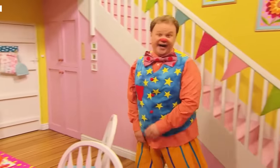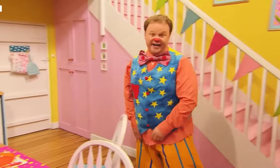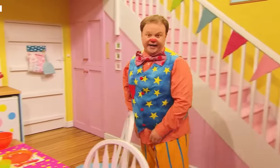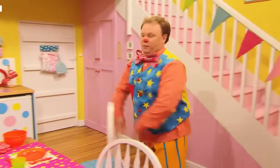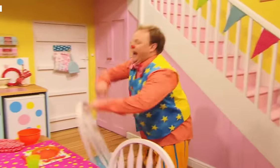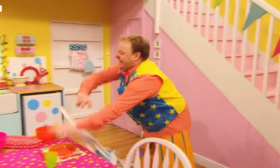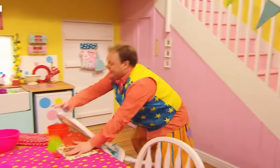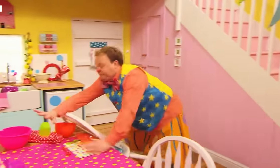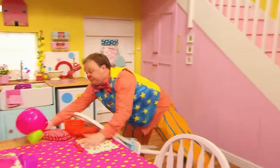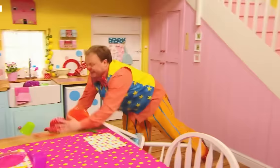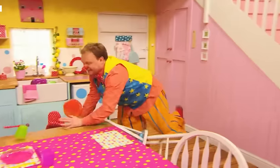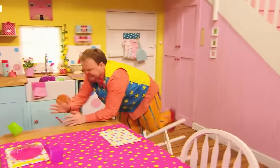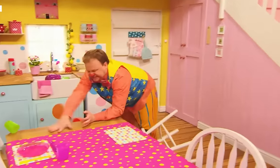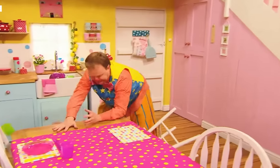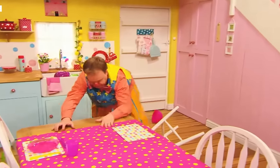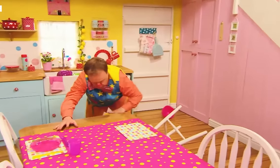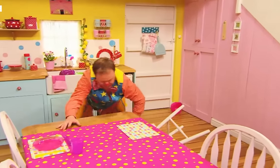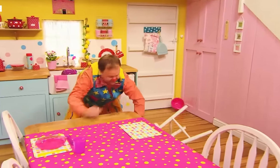Lawnmower. I don't know.